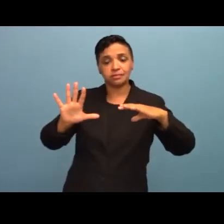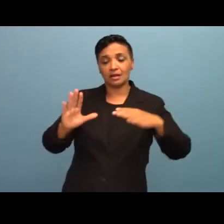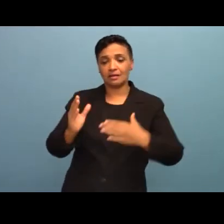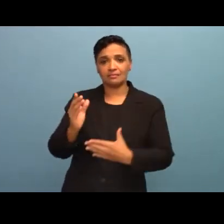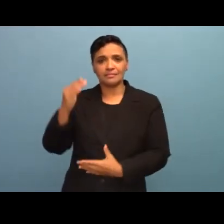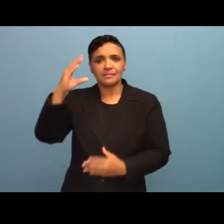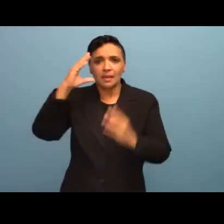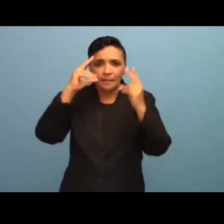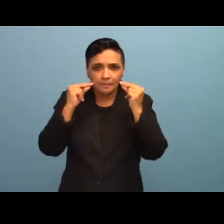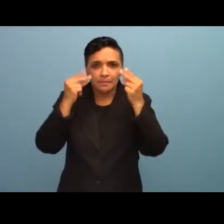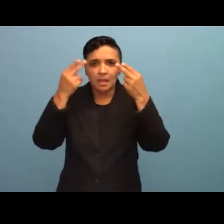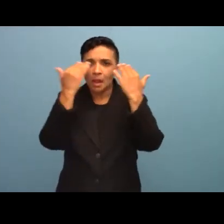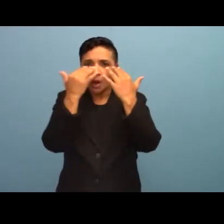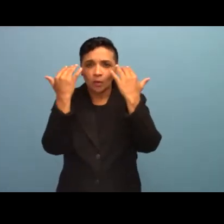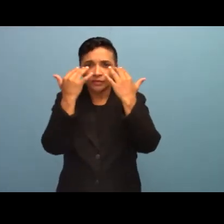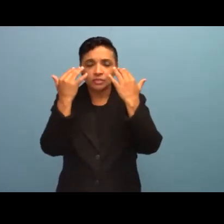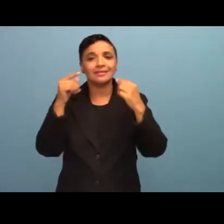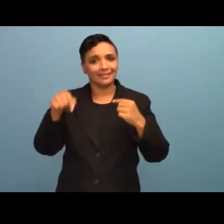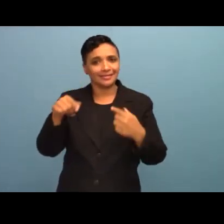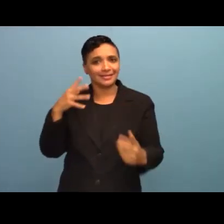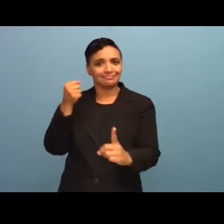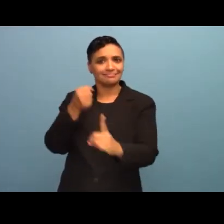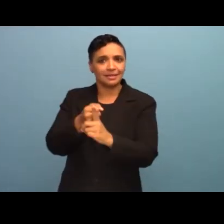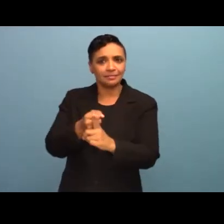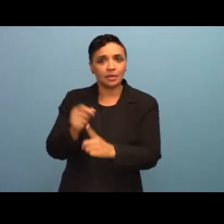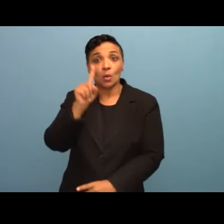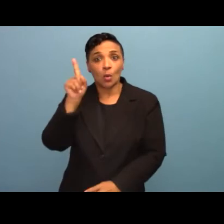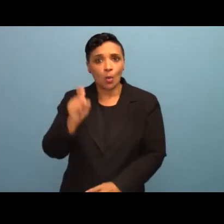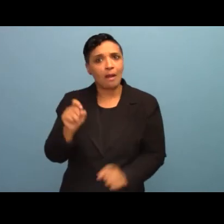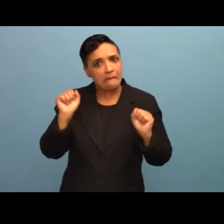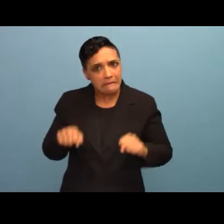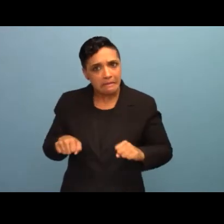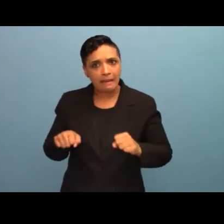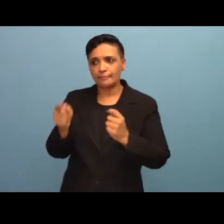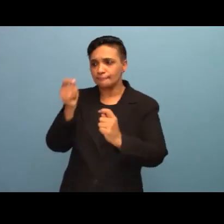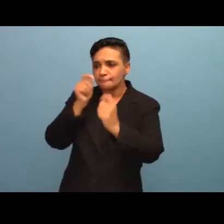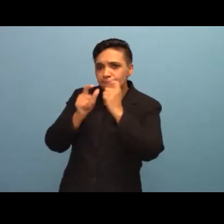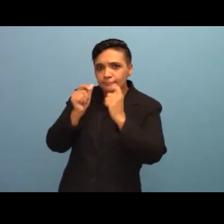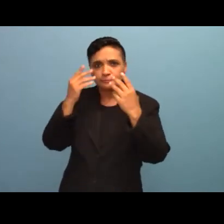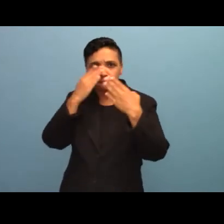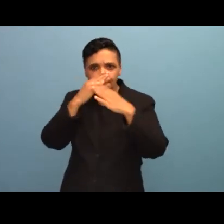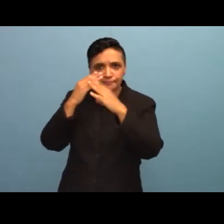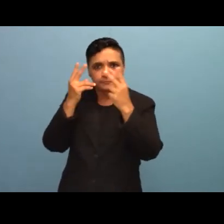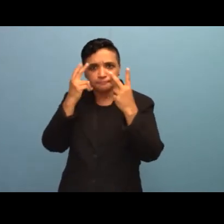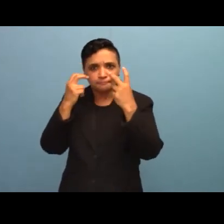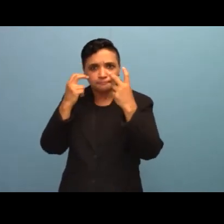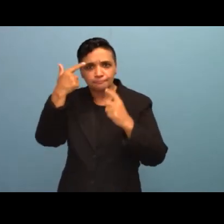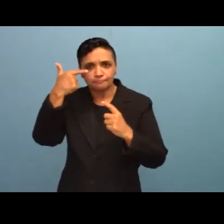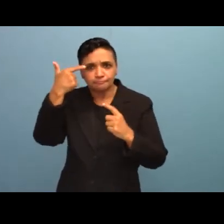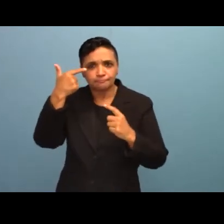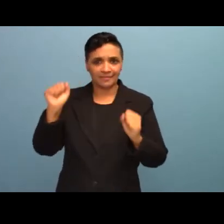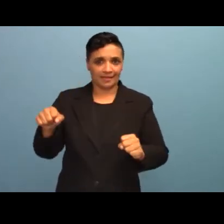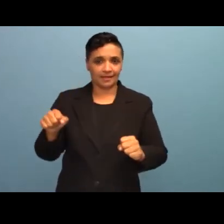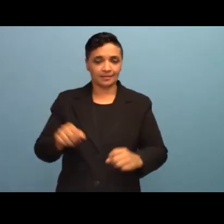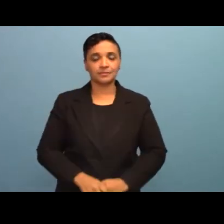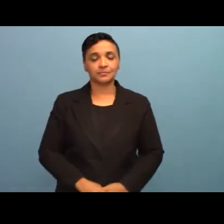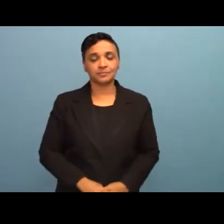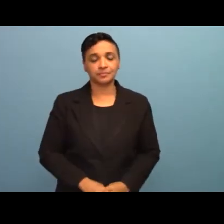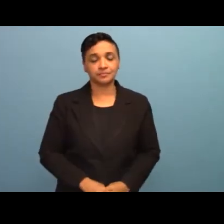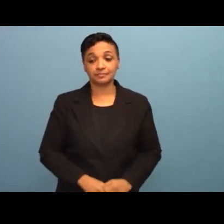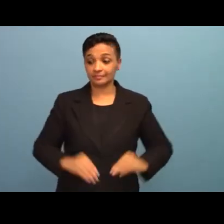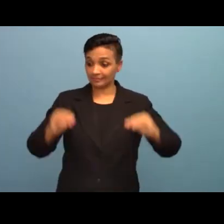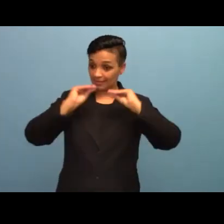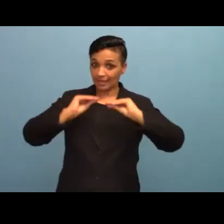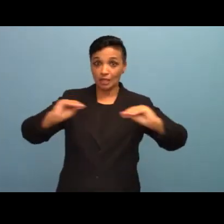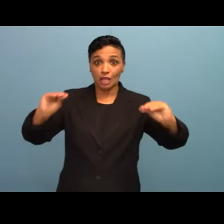vision in children are due to preventable or treatable causes. Ladies and gentlemen, education has the potential to